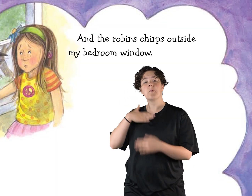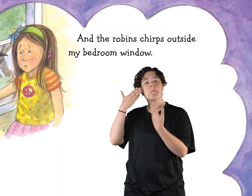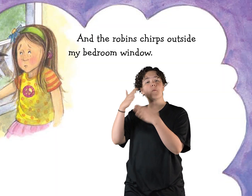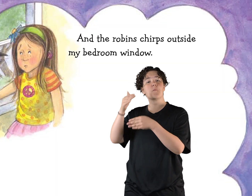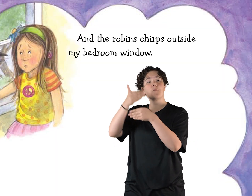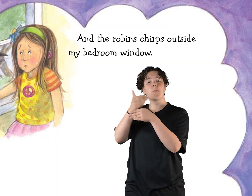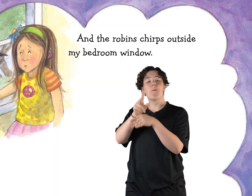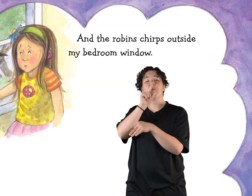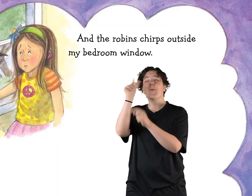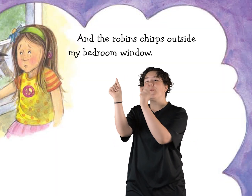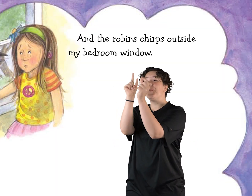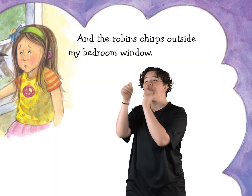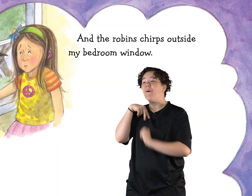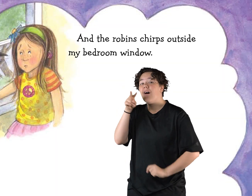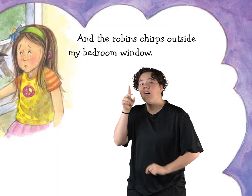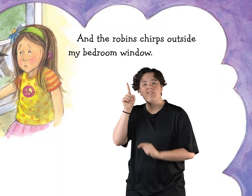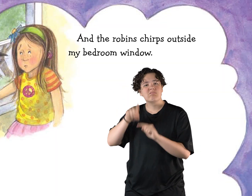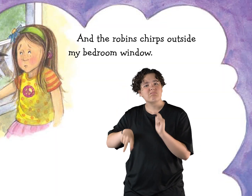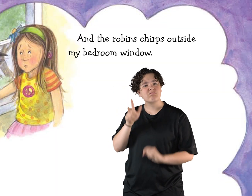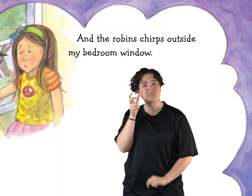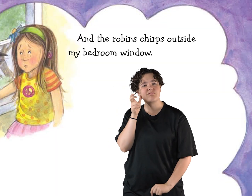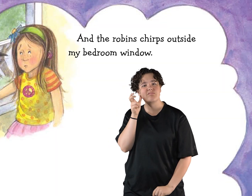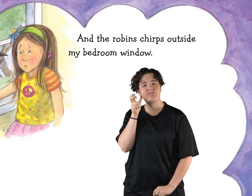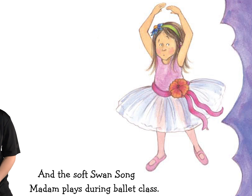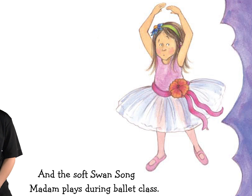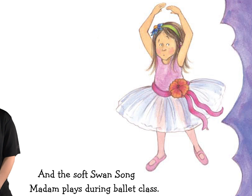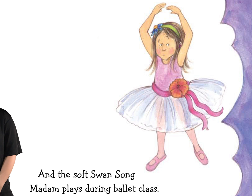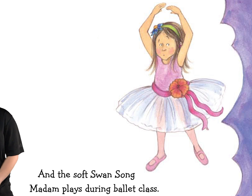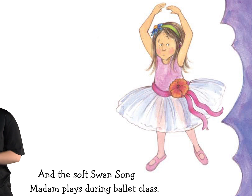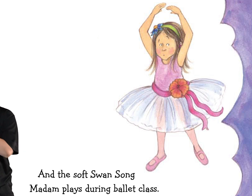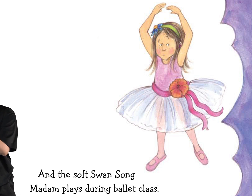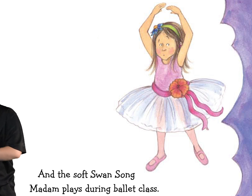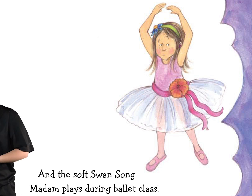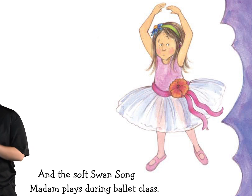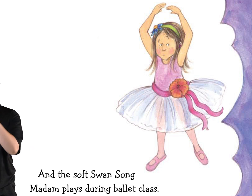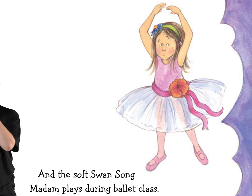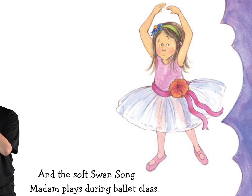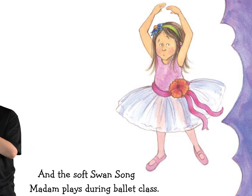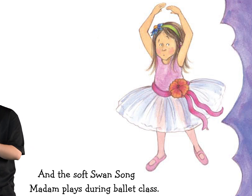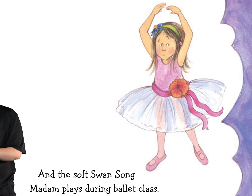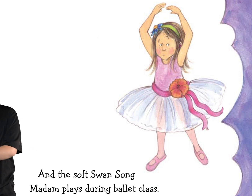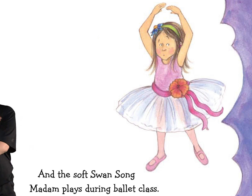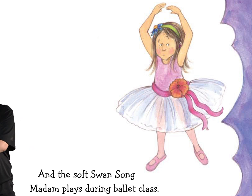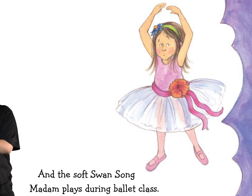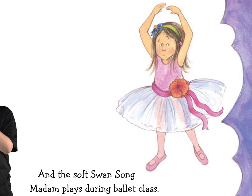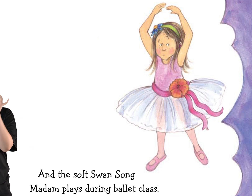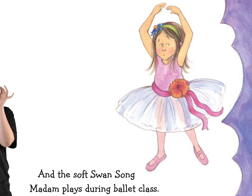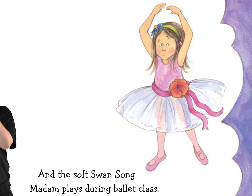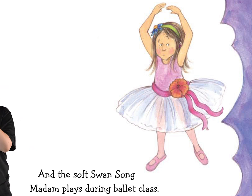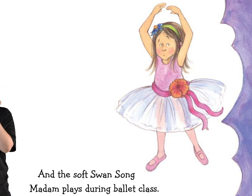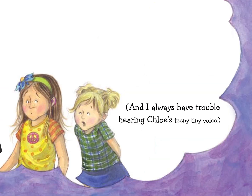and the robin's chirps outside my bedroom window, and the soft swan song Madam plays during